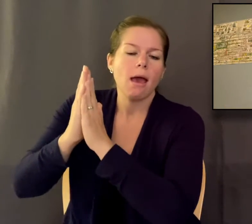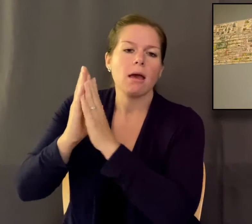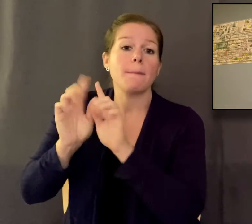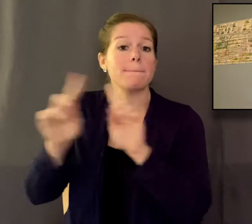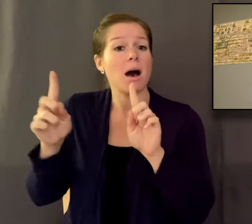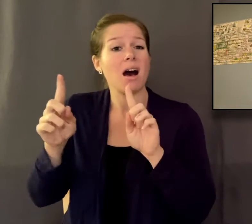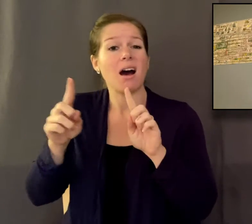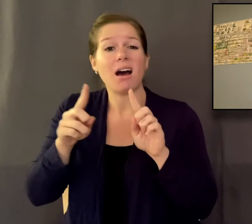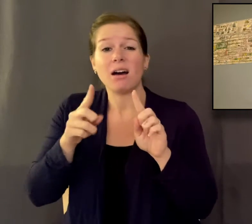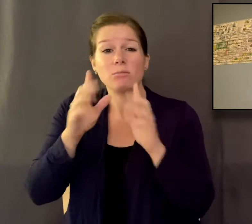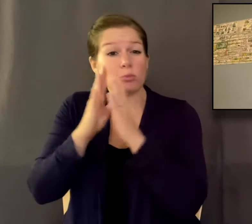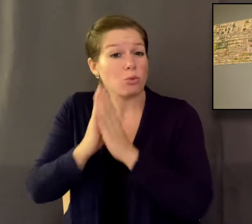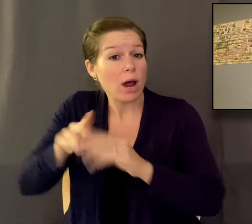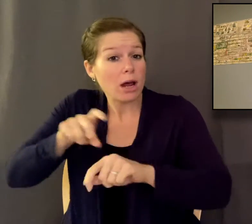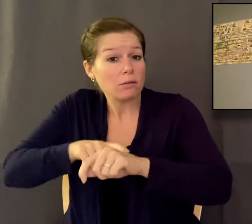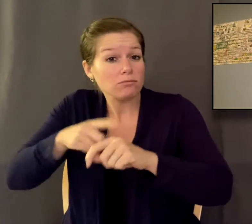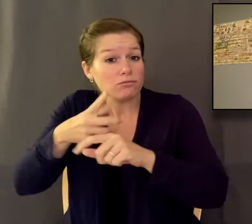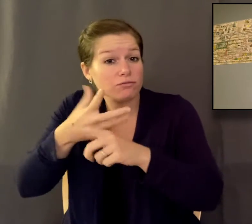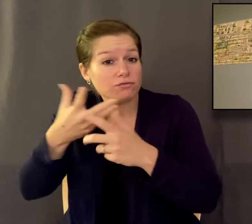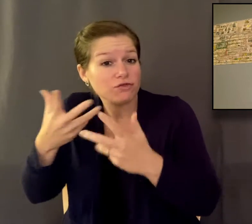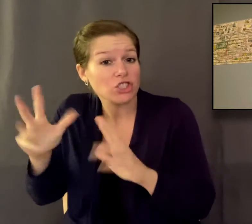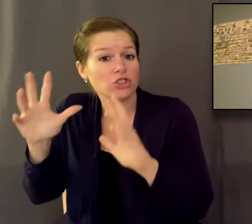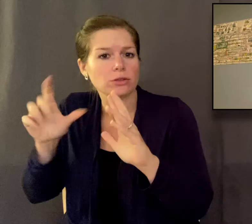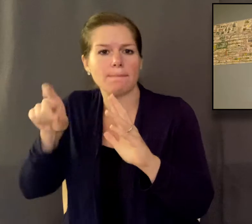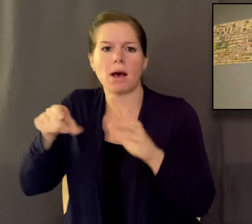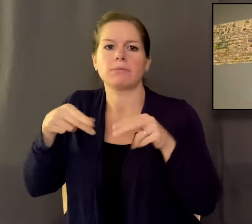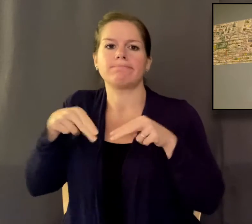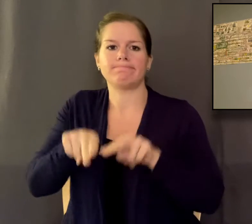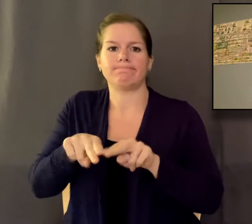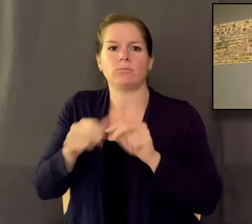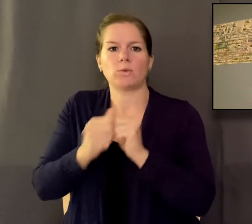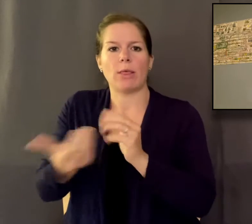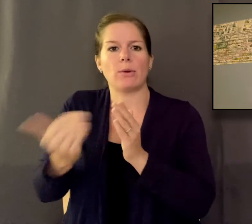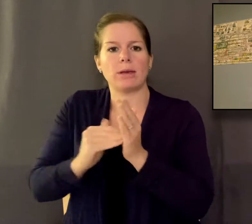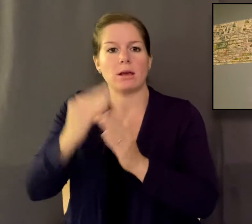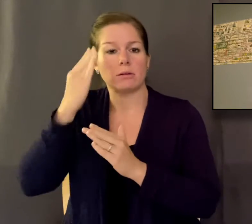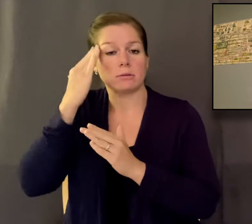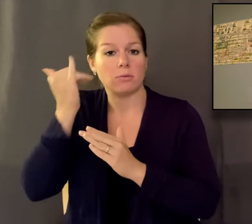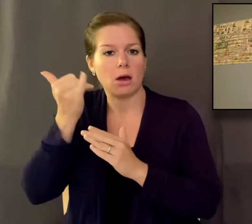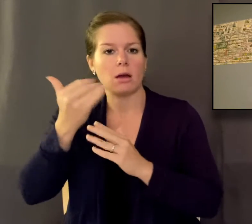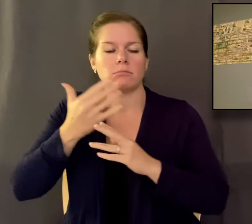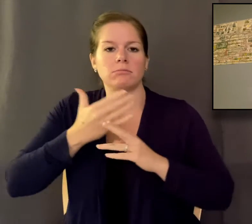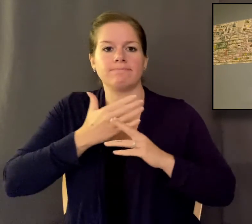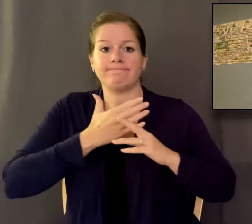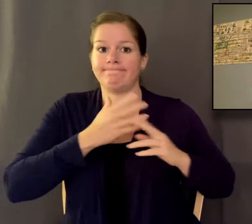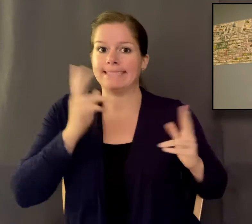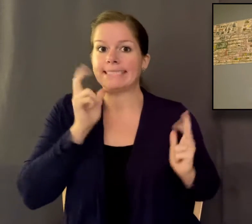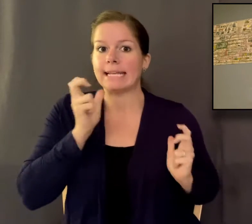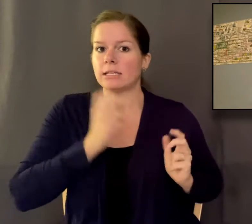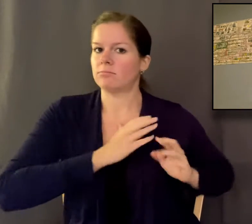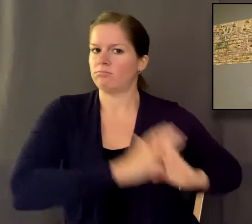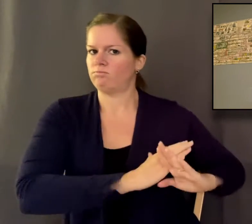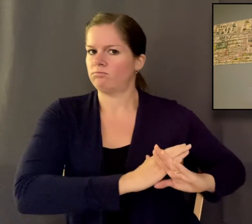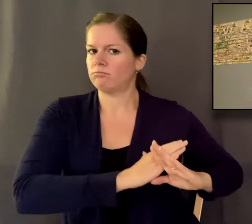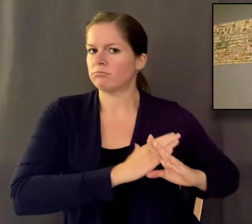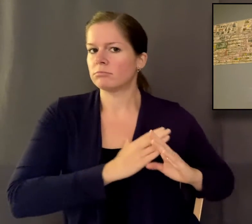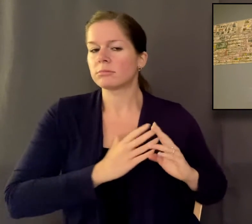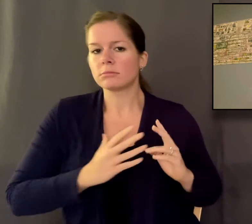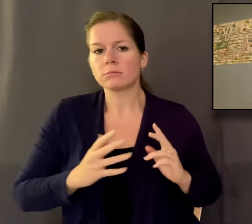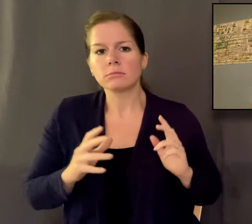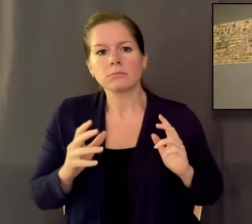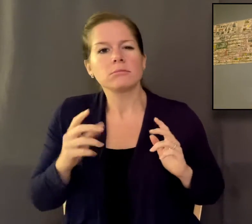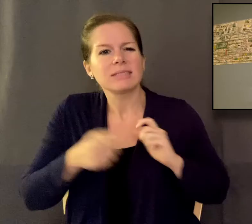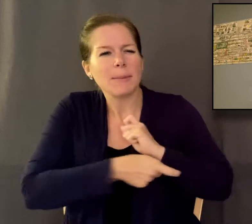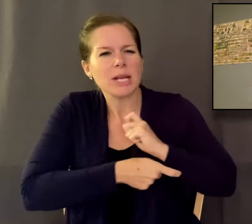so that Satan may not tempt you because of your lack of self-control. So the idea here that sex in marriage is a good thing, it's pure, it's